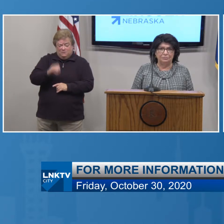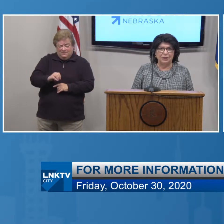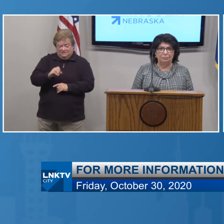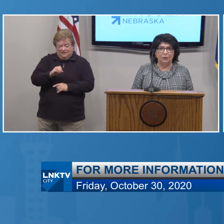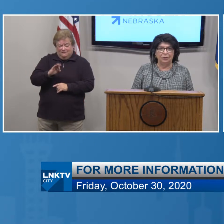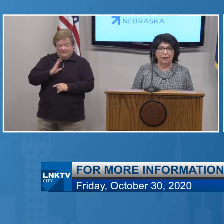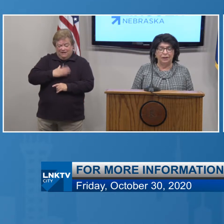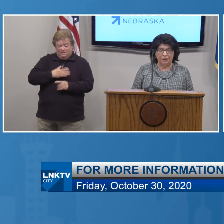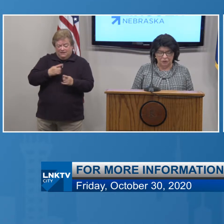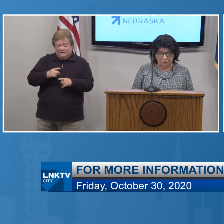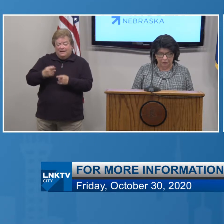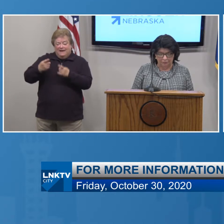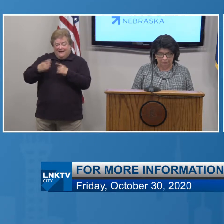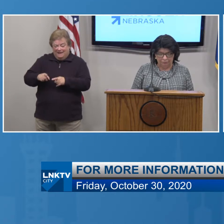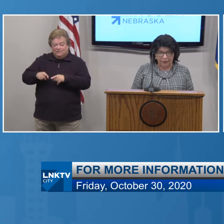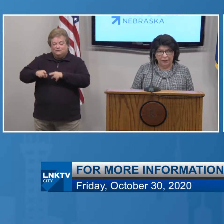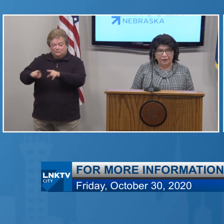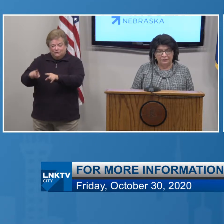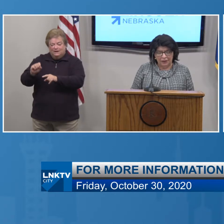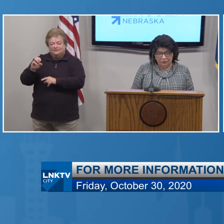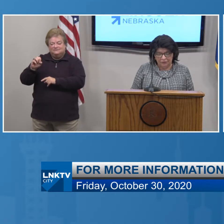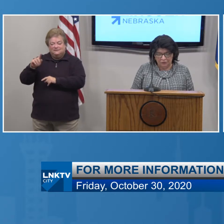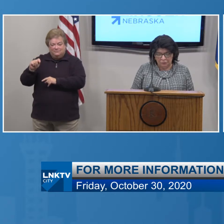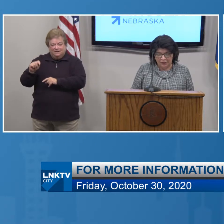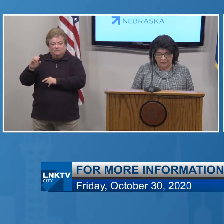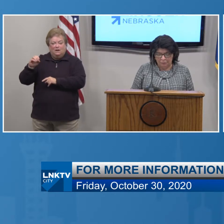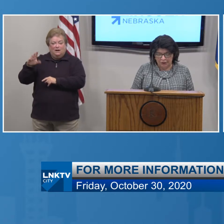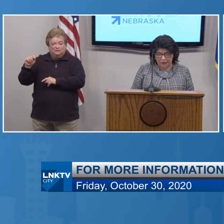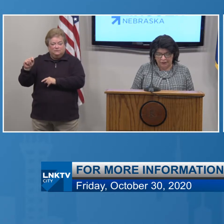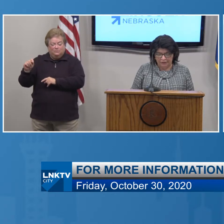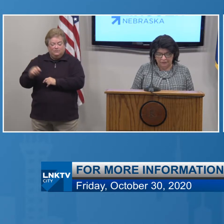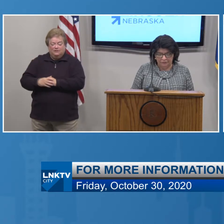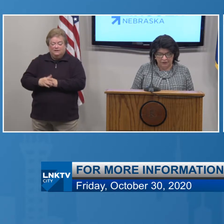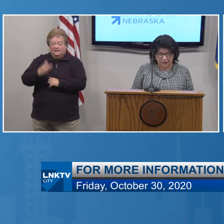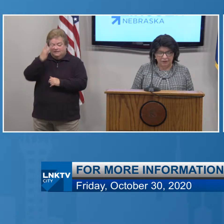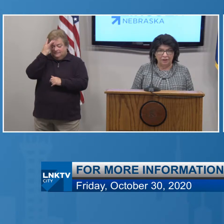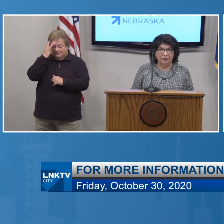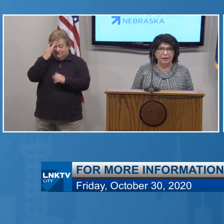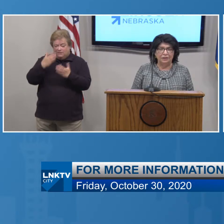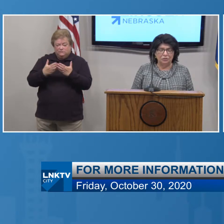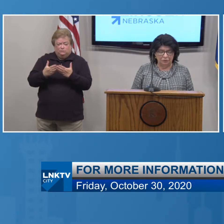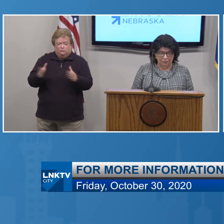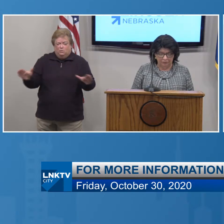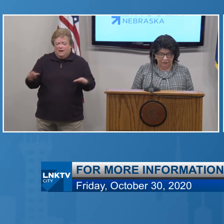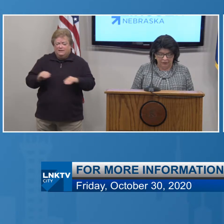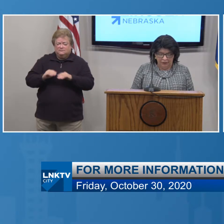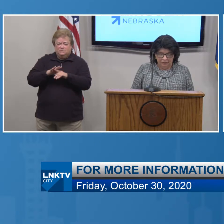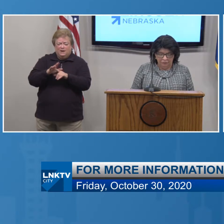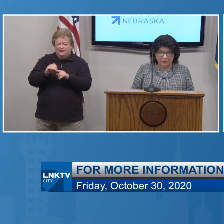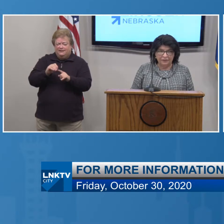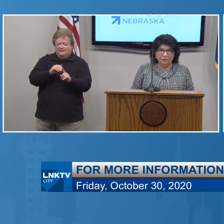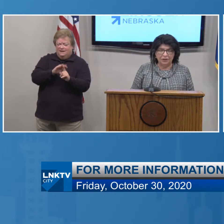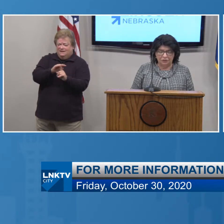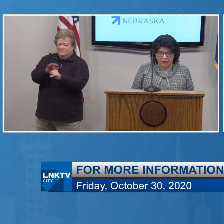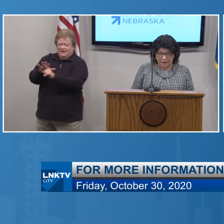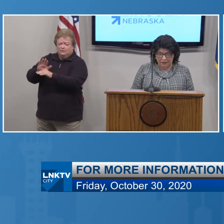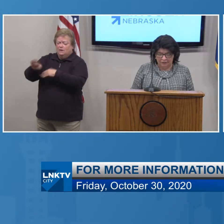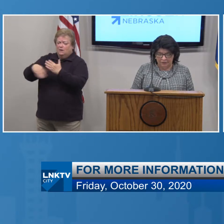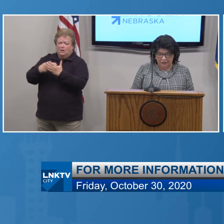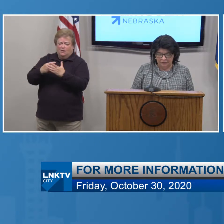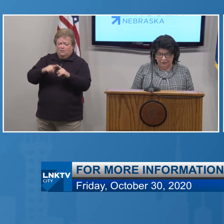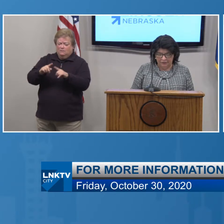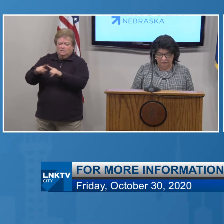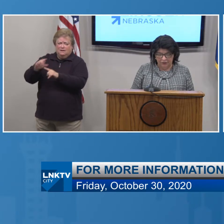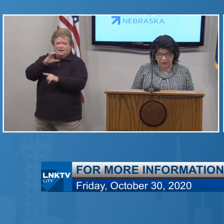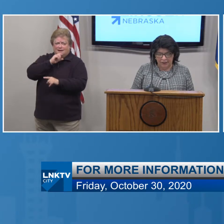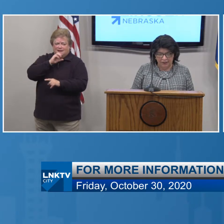in September and October. The virus is widespread and has affected all age groups. The risk of contracting